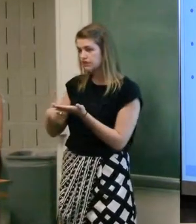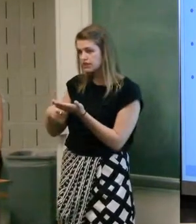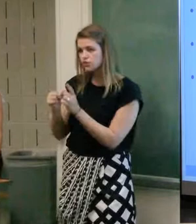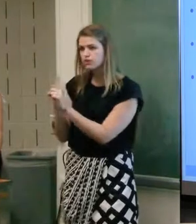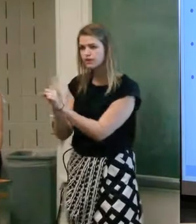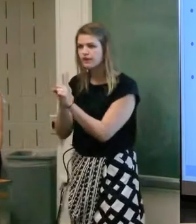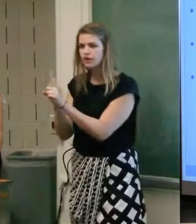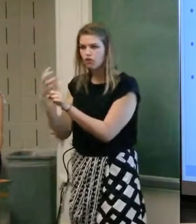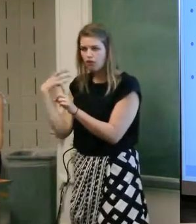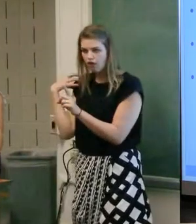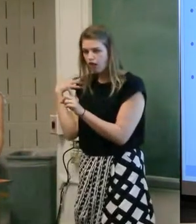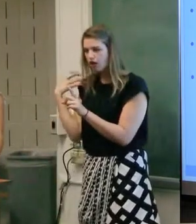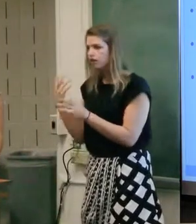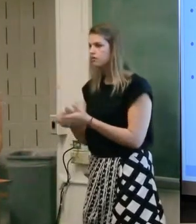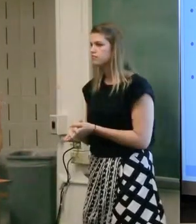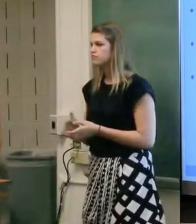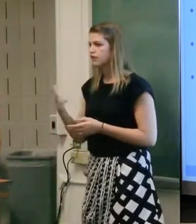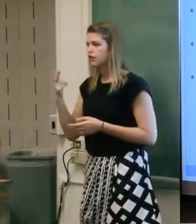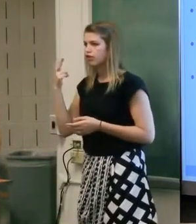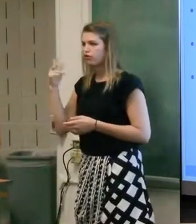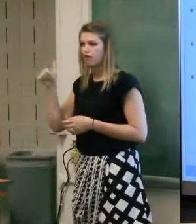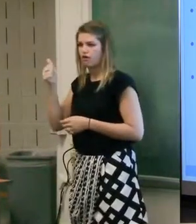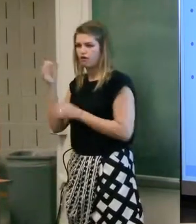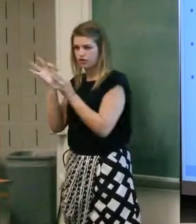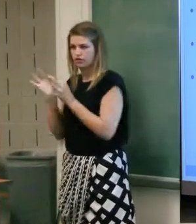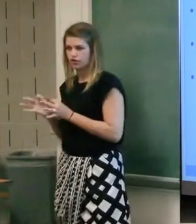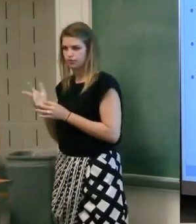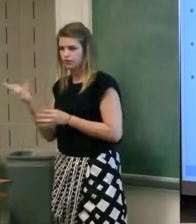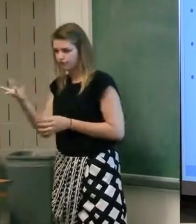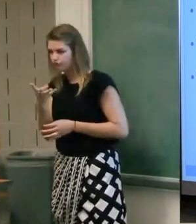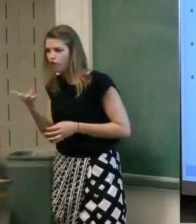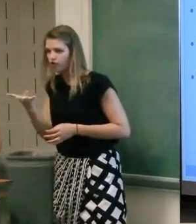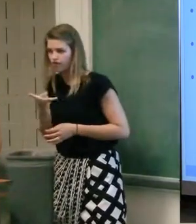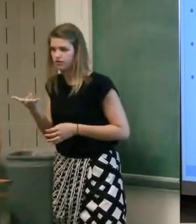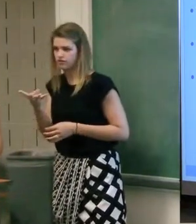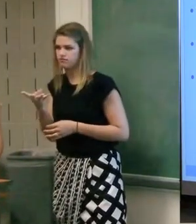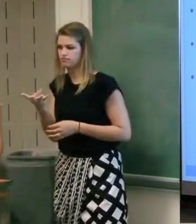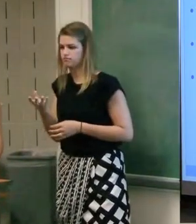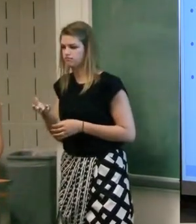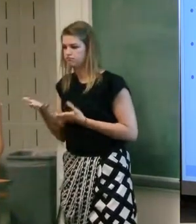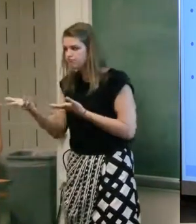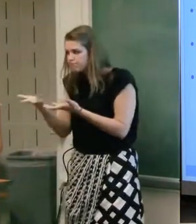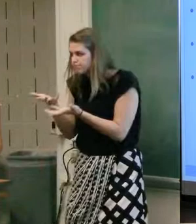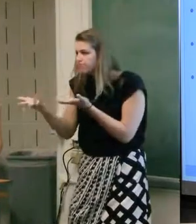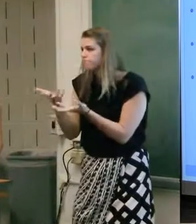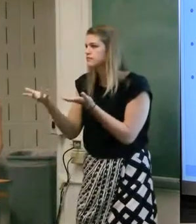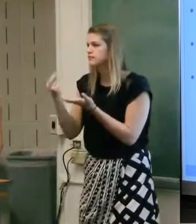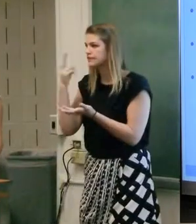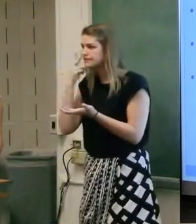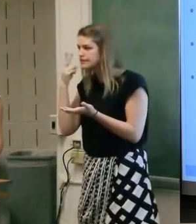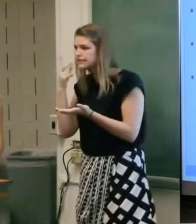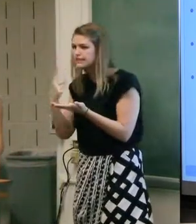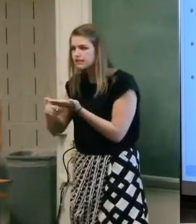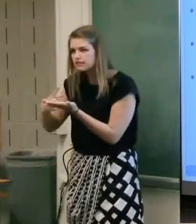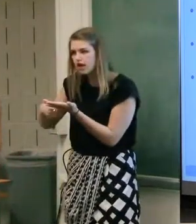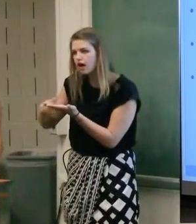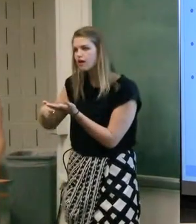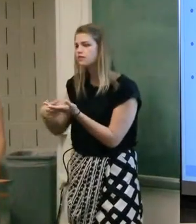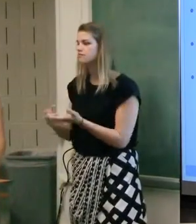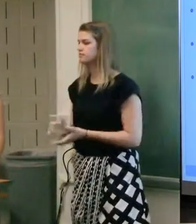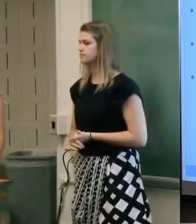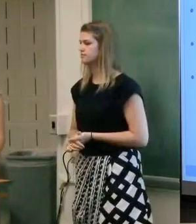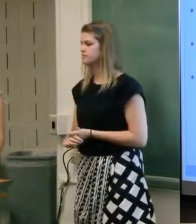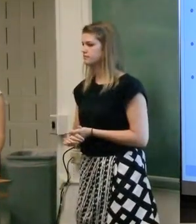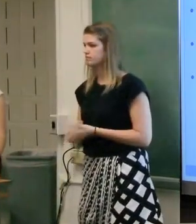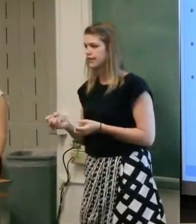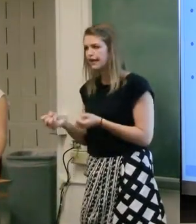mentor, and then that's where 3 other interpreters were also there, so I got to interact with them and talk with them about everything